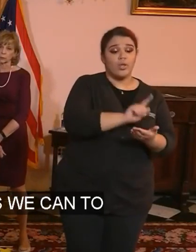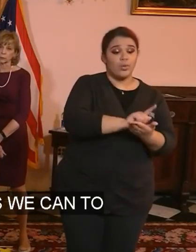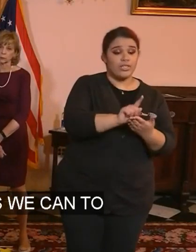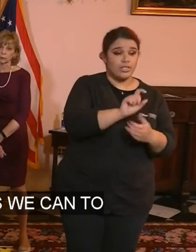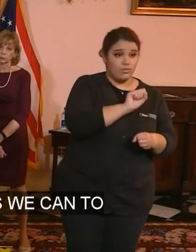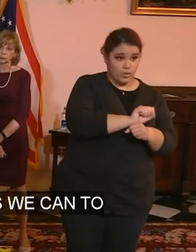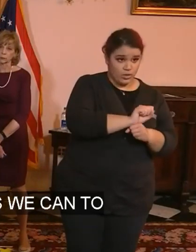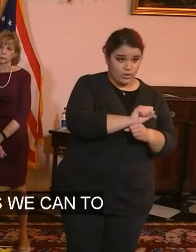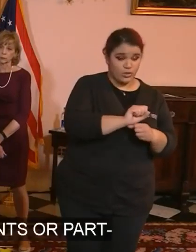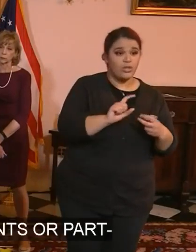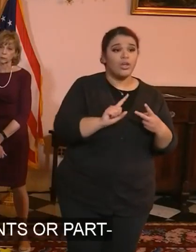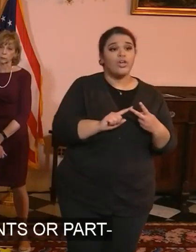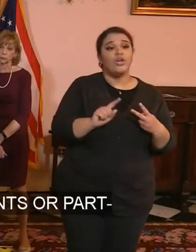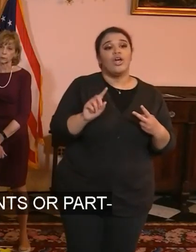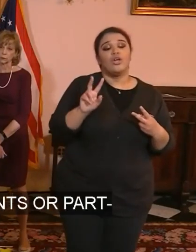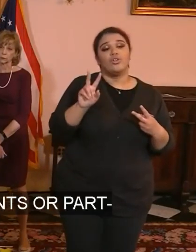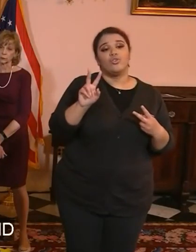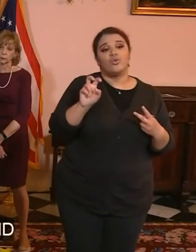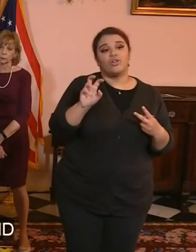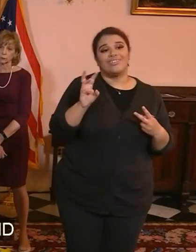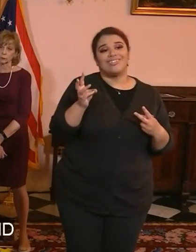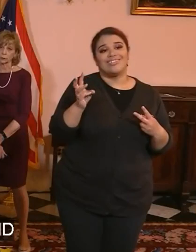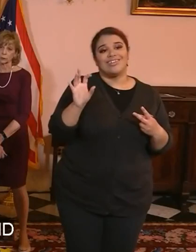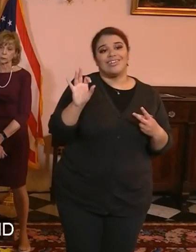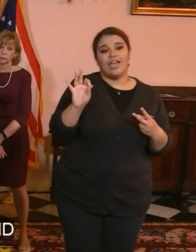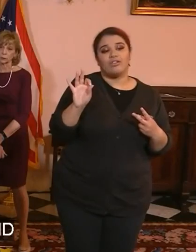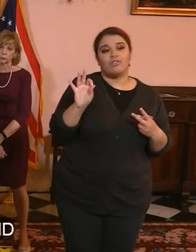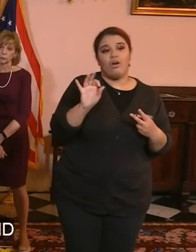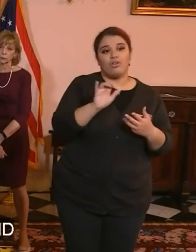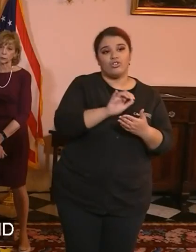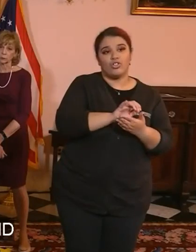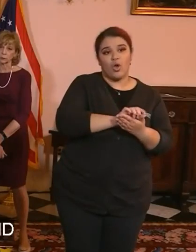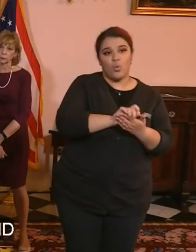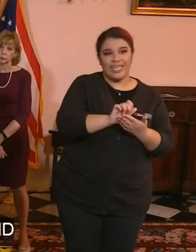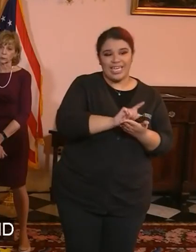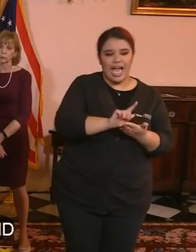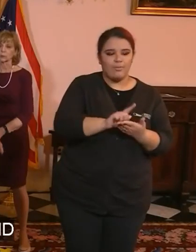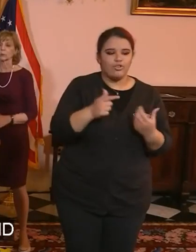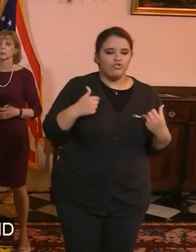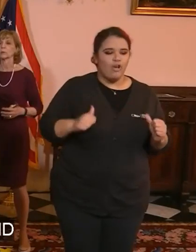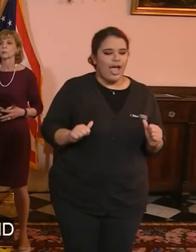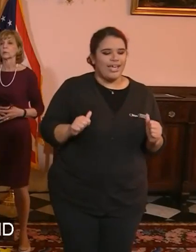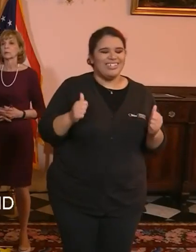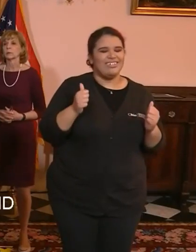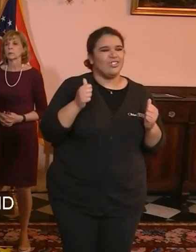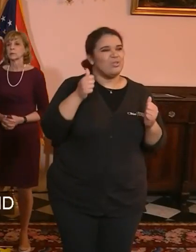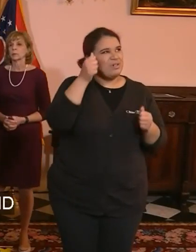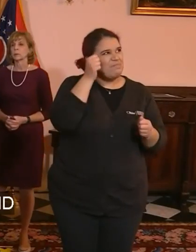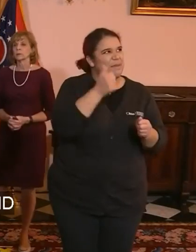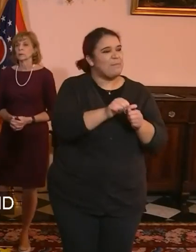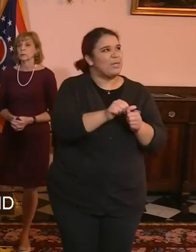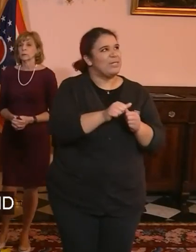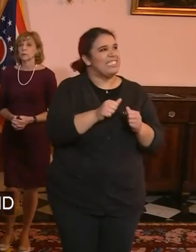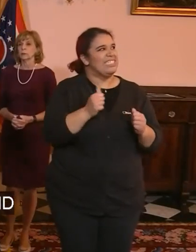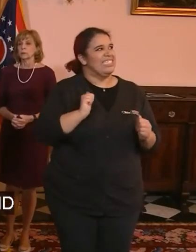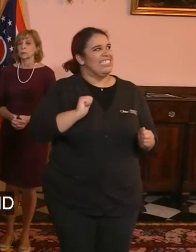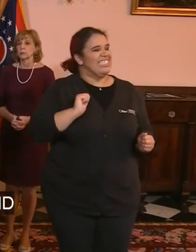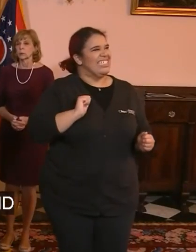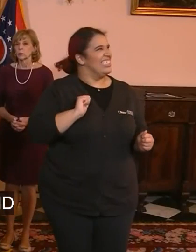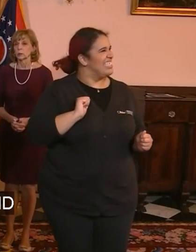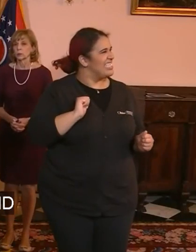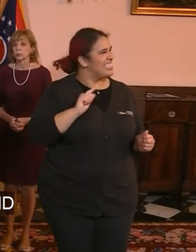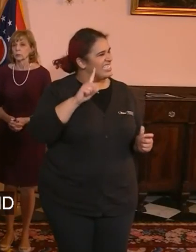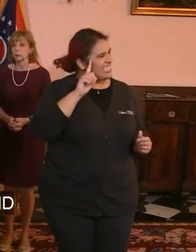and $269 a week, I believe it is. I'm trying to do this off the top of my head. And all of those